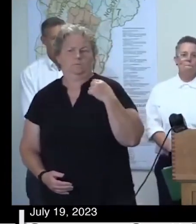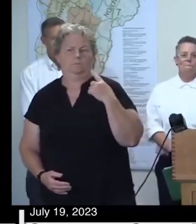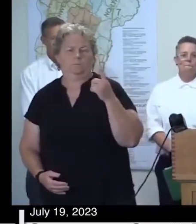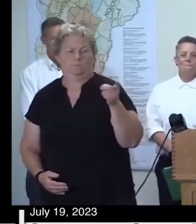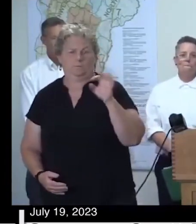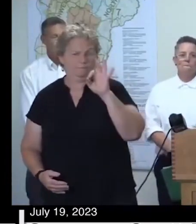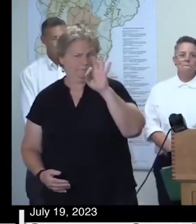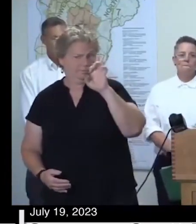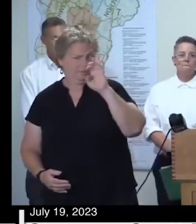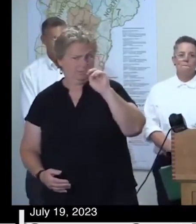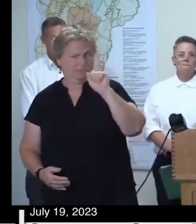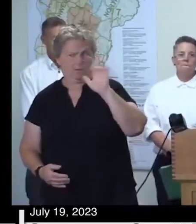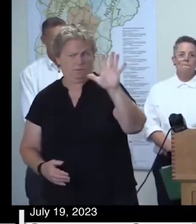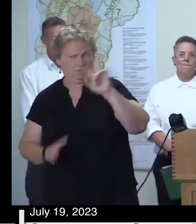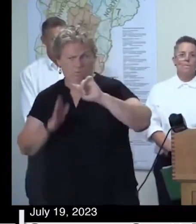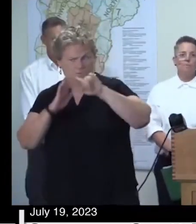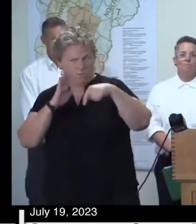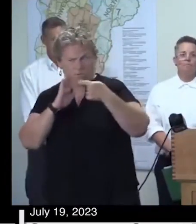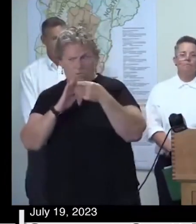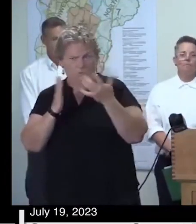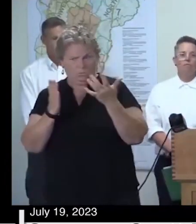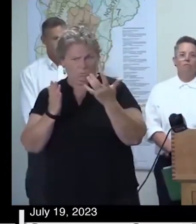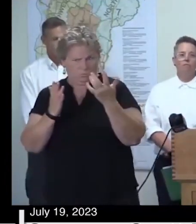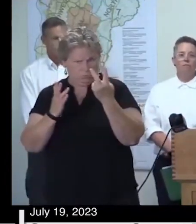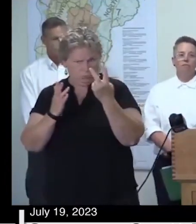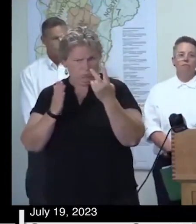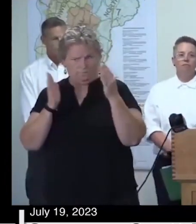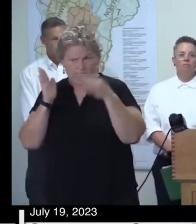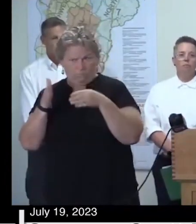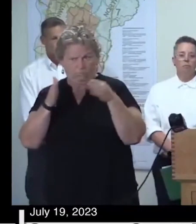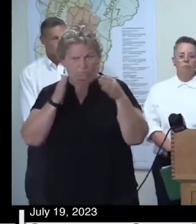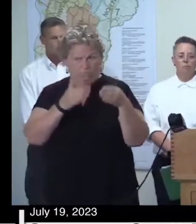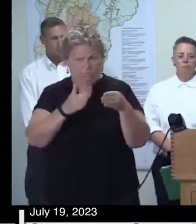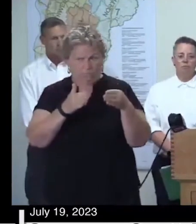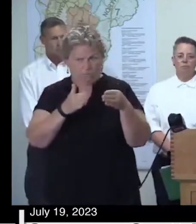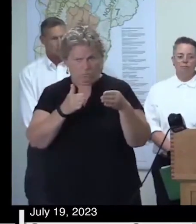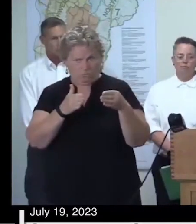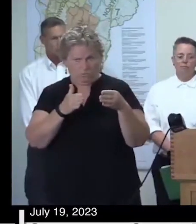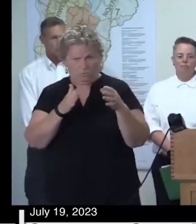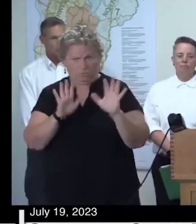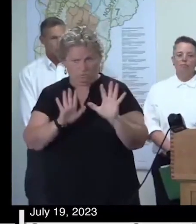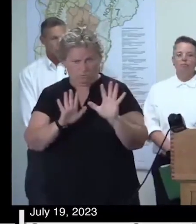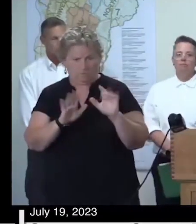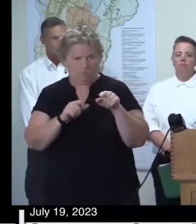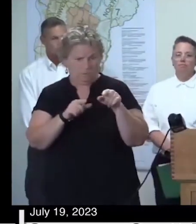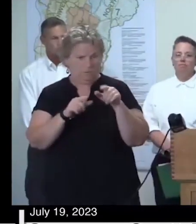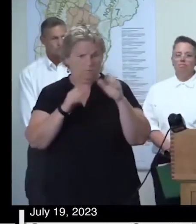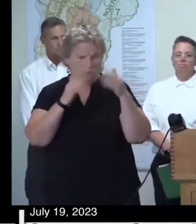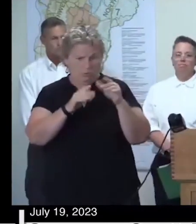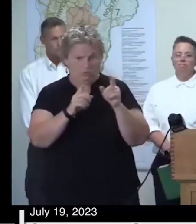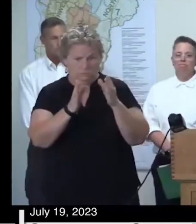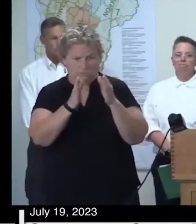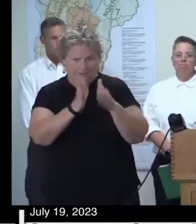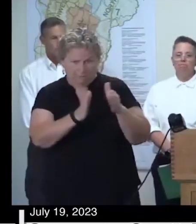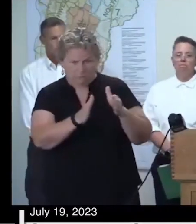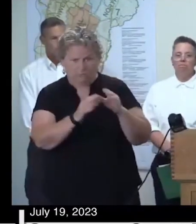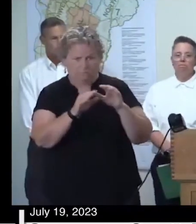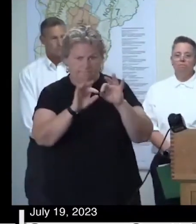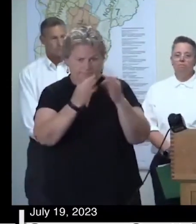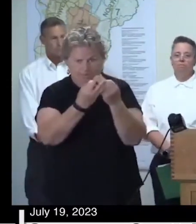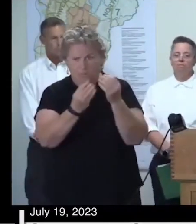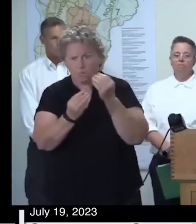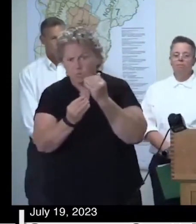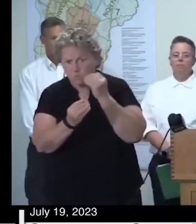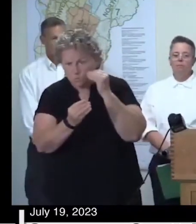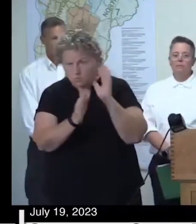from businesses. I've heard from a number of businesses in downtown Montpelier who are saying, you know, their lifeline